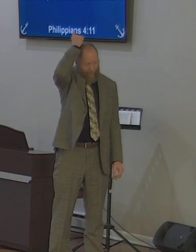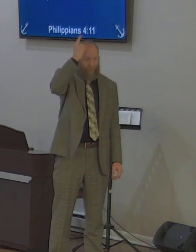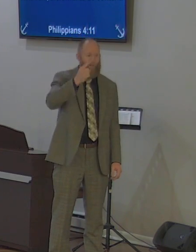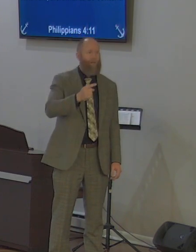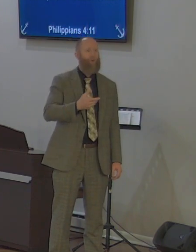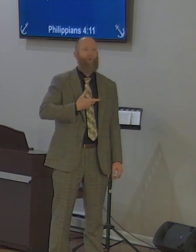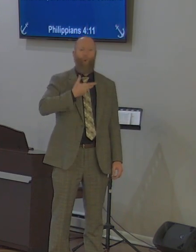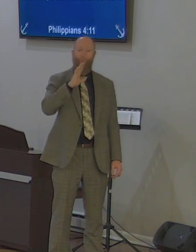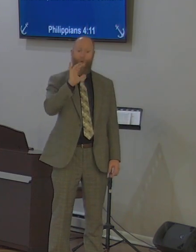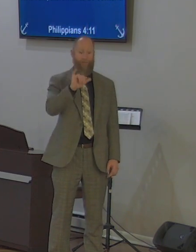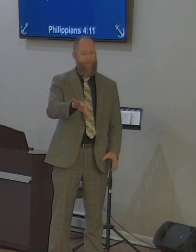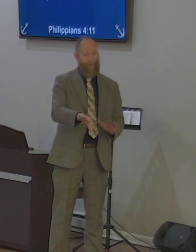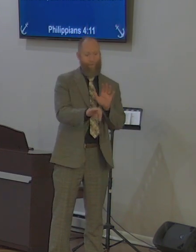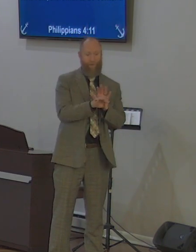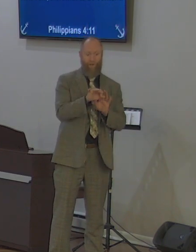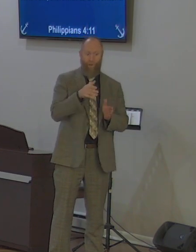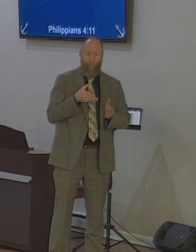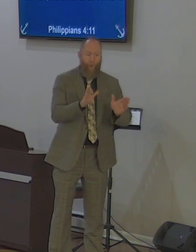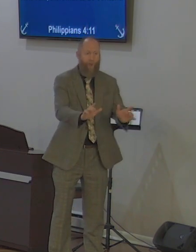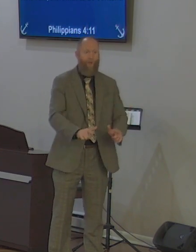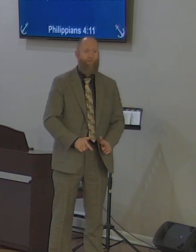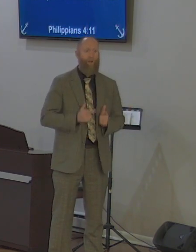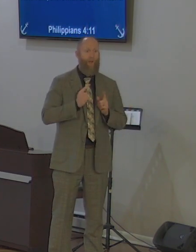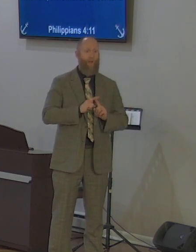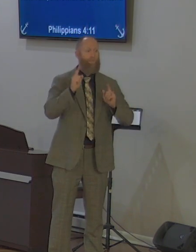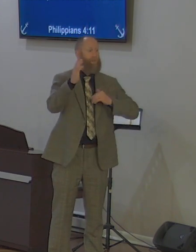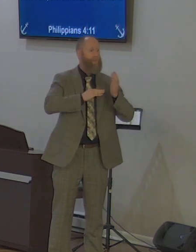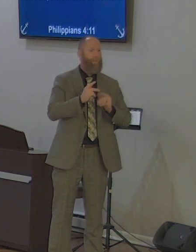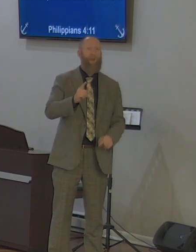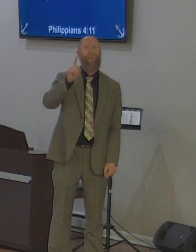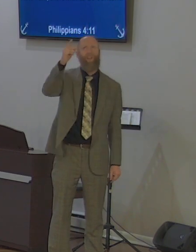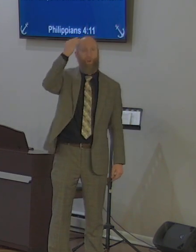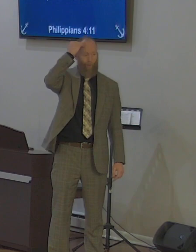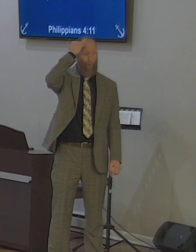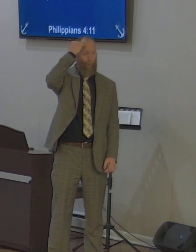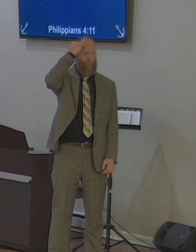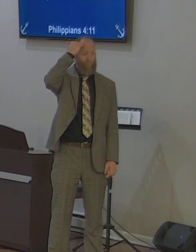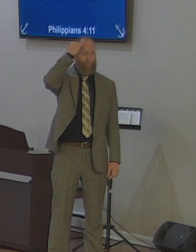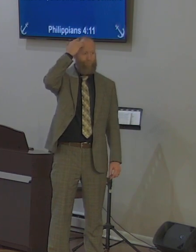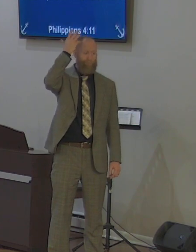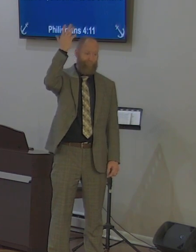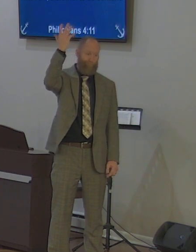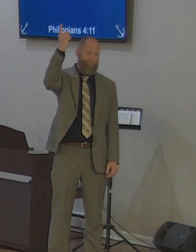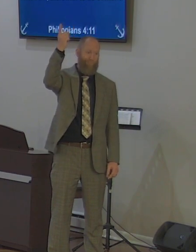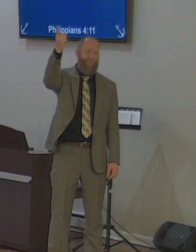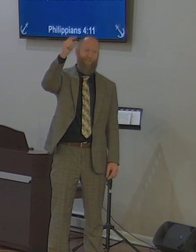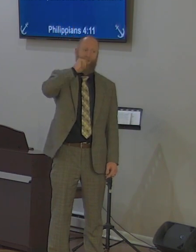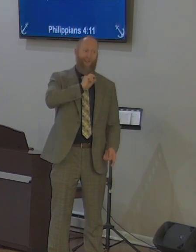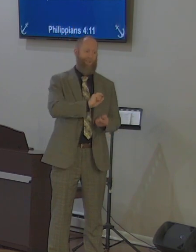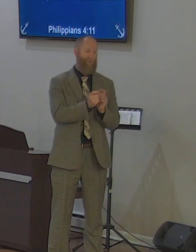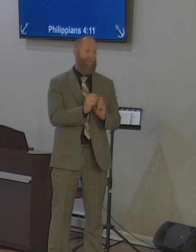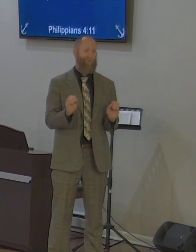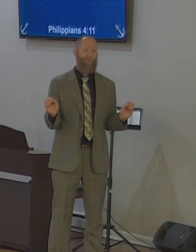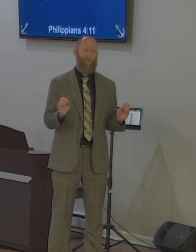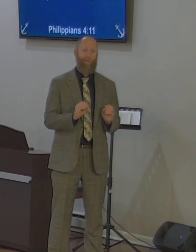way, God knows what he's doing. And God is unchanged by any of this. I was afraid that she'd begin to